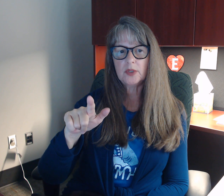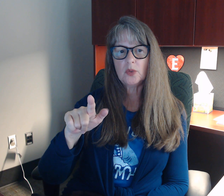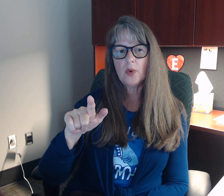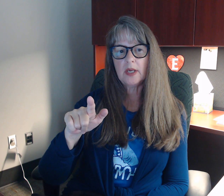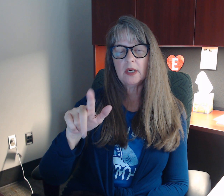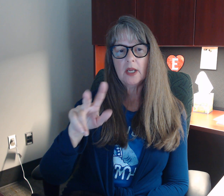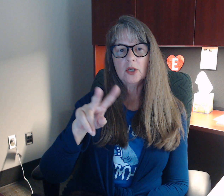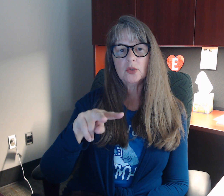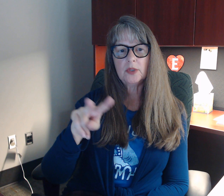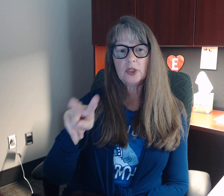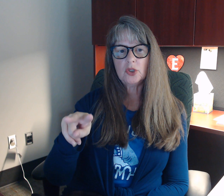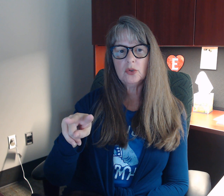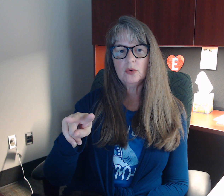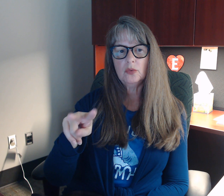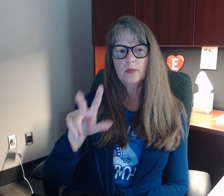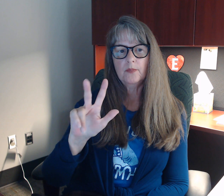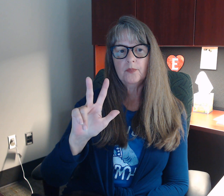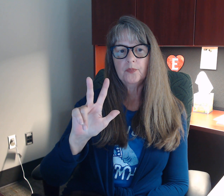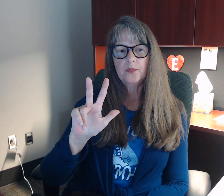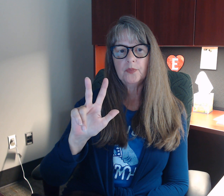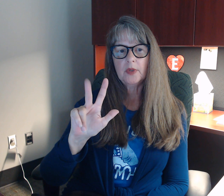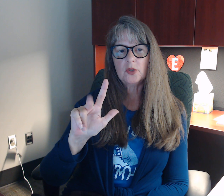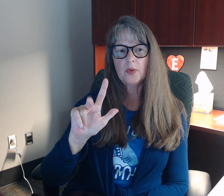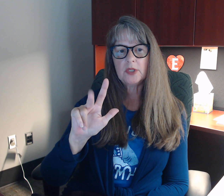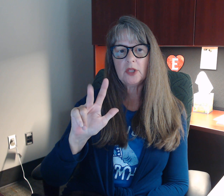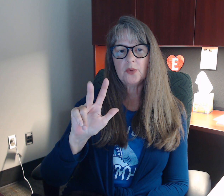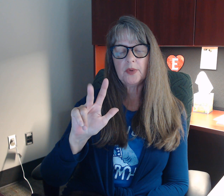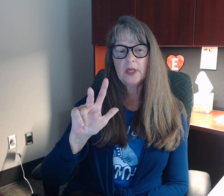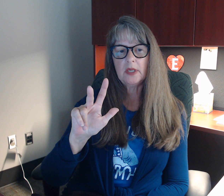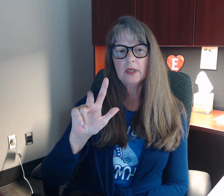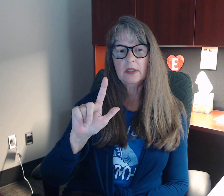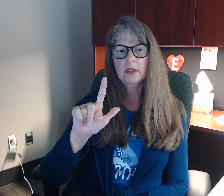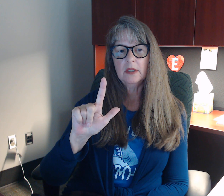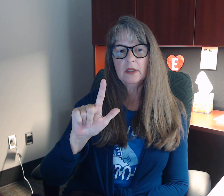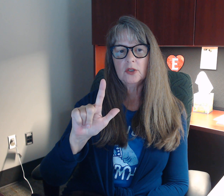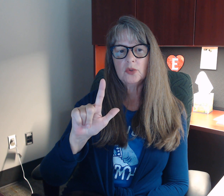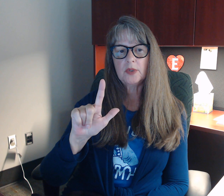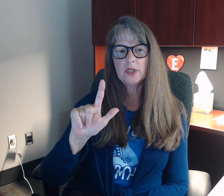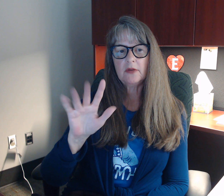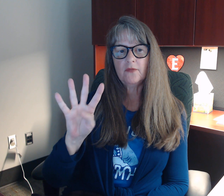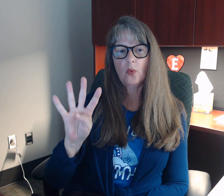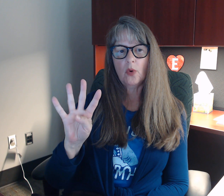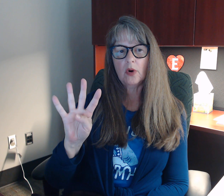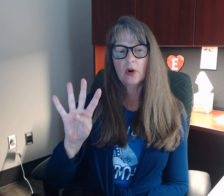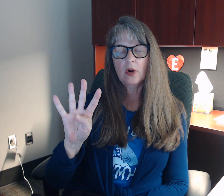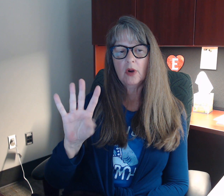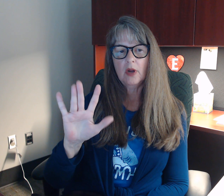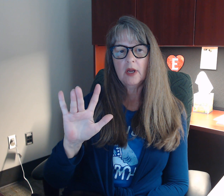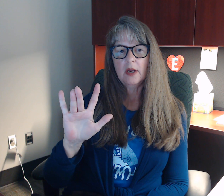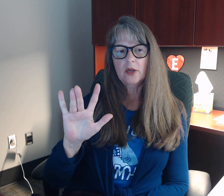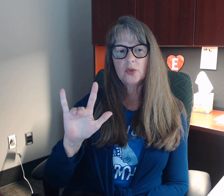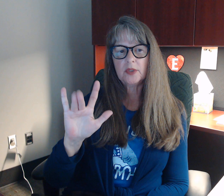21, 22, 23, 24,